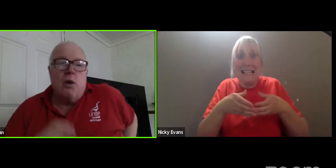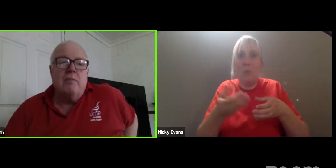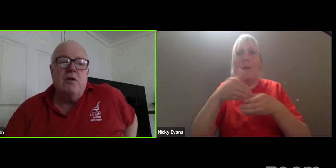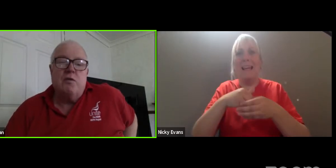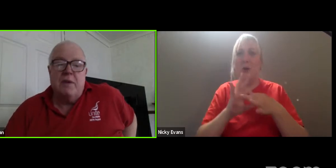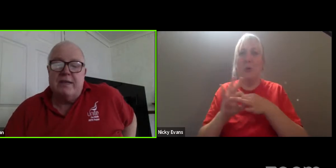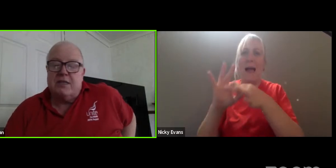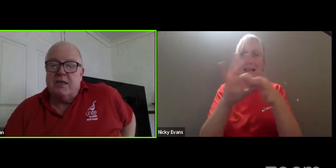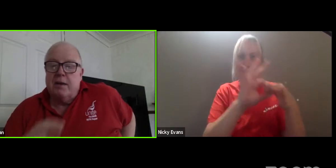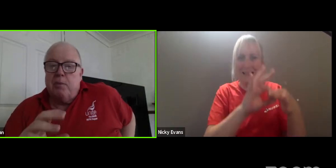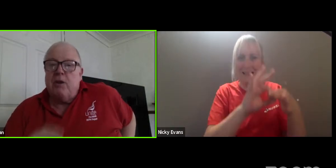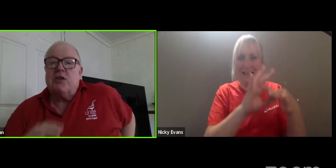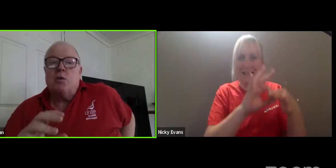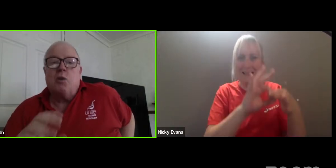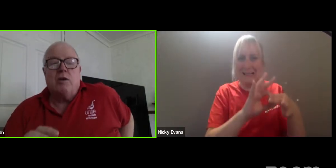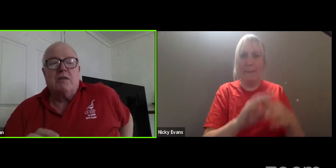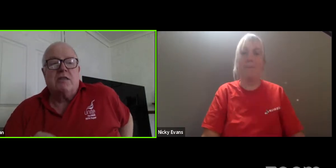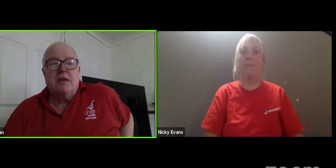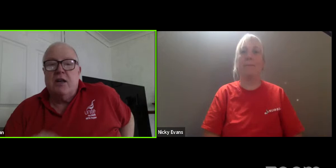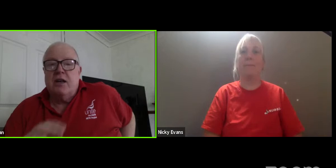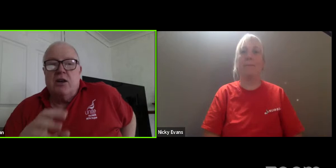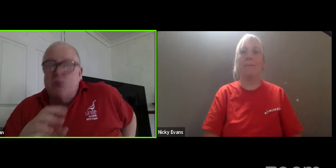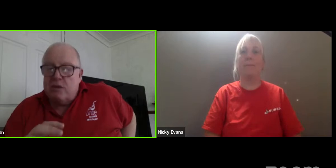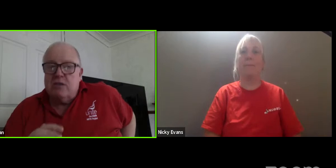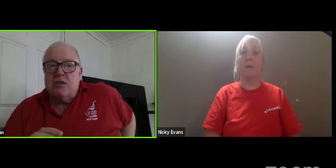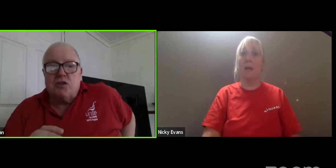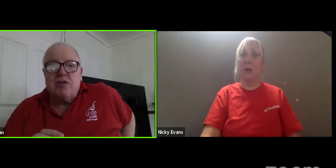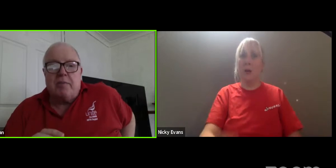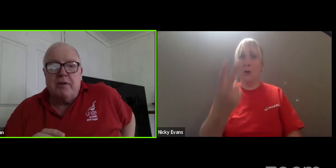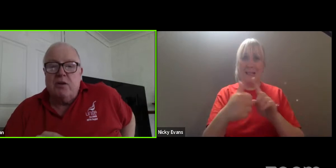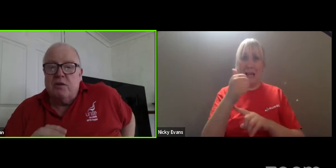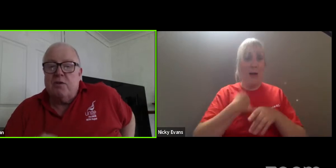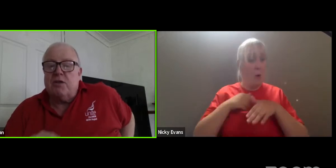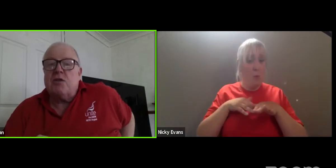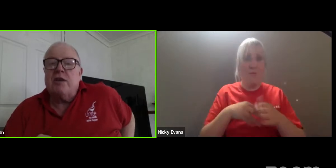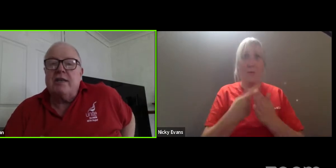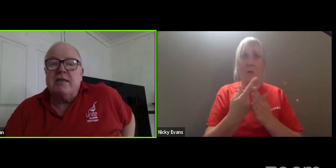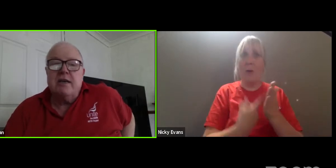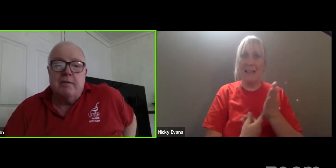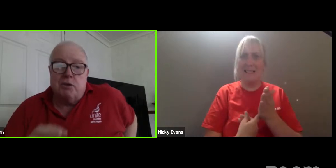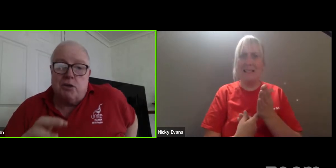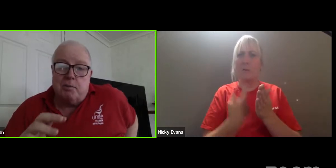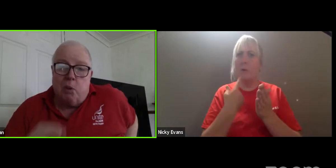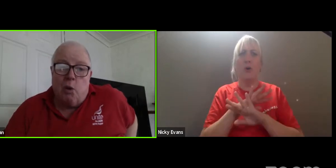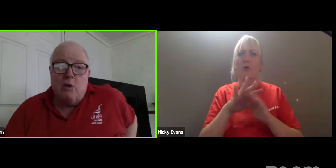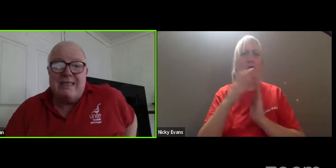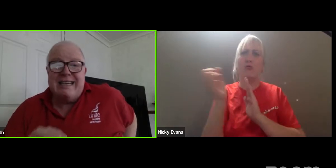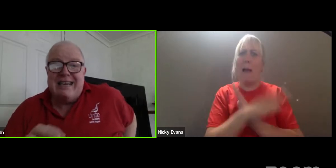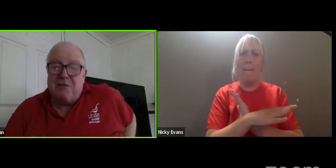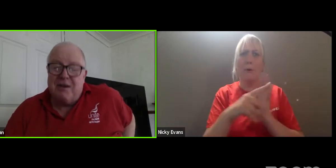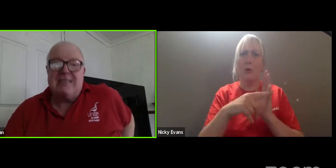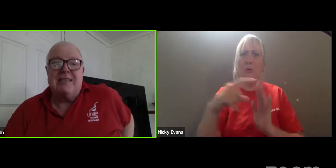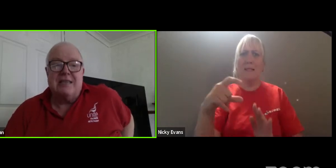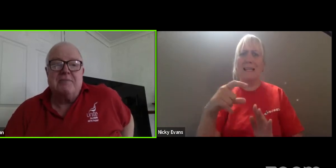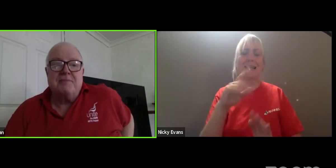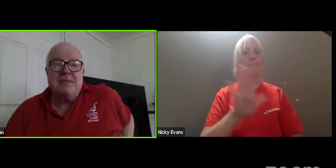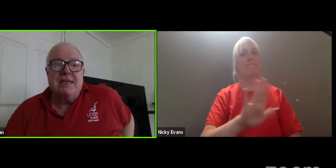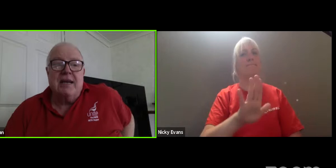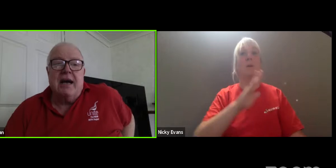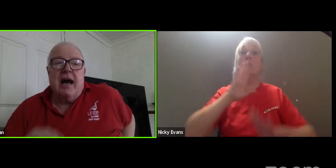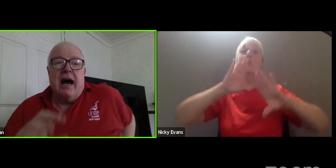the whole movement's policy was not to scrap universal credit, but to pause and fix